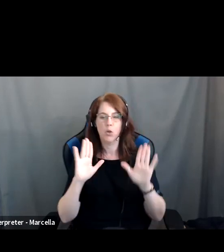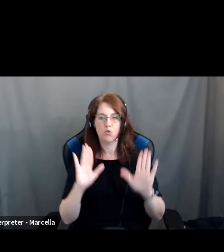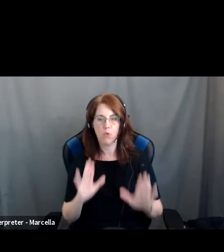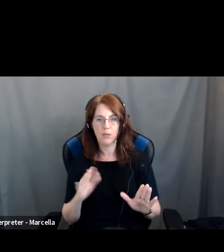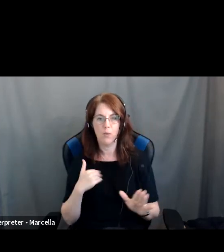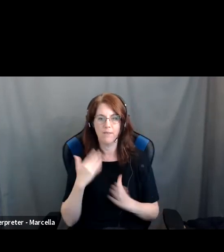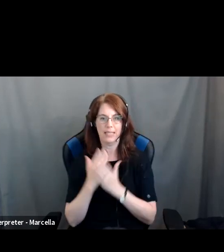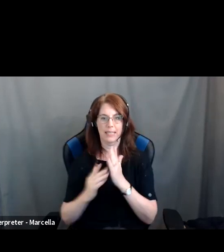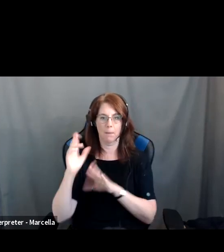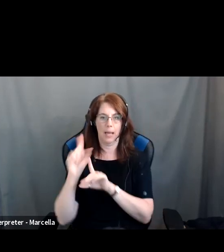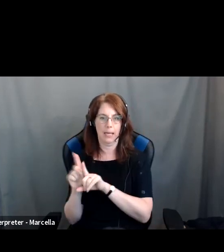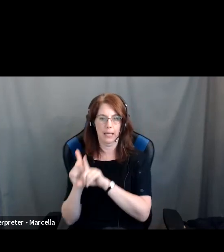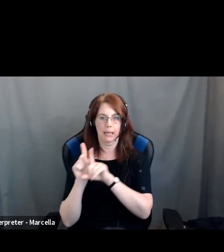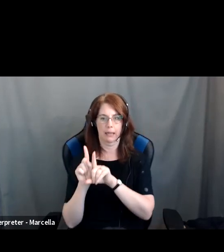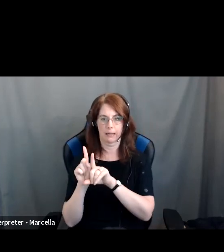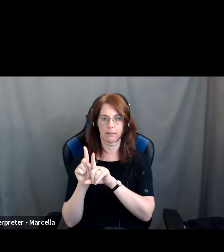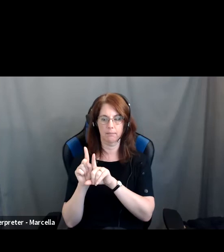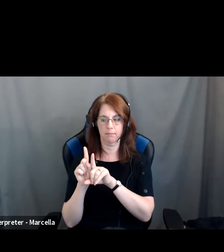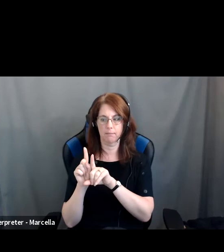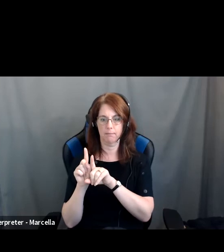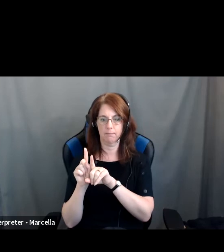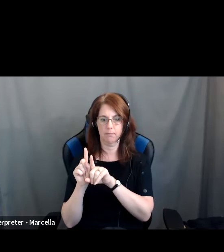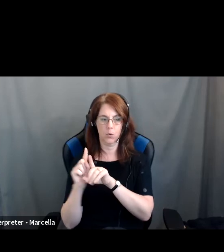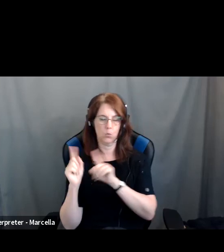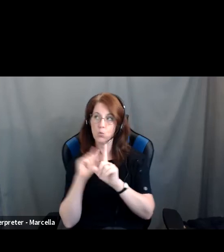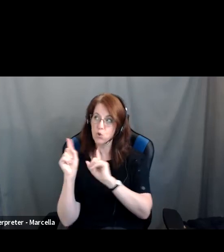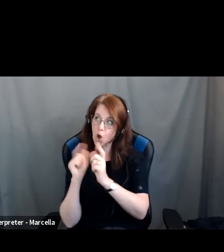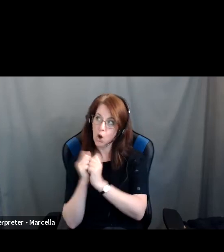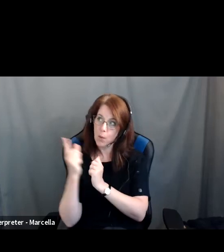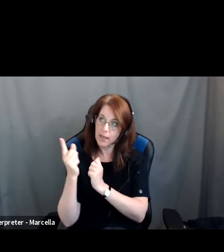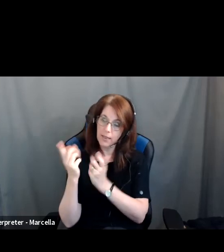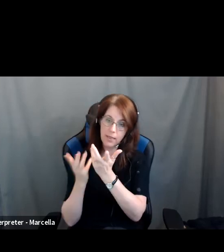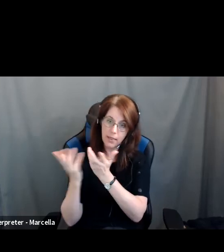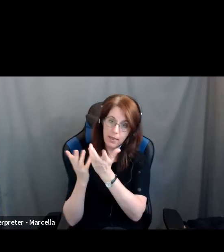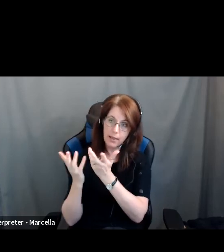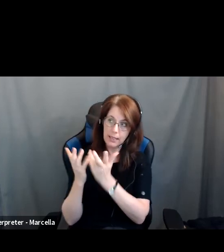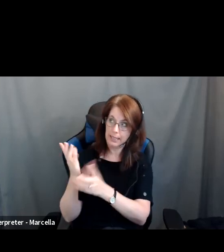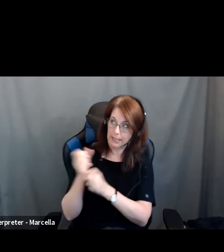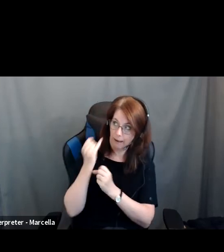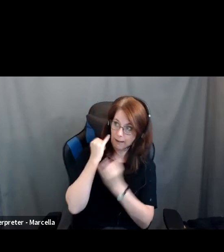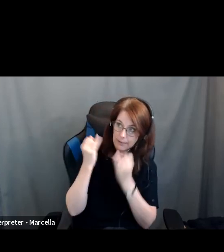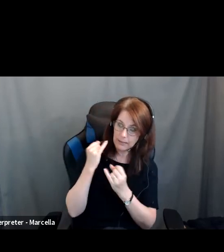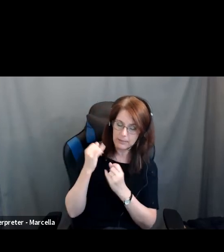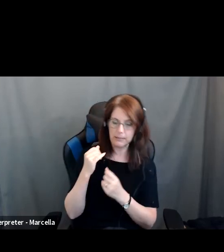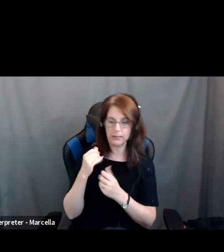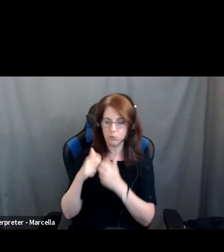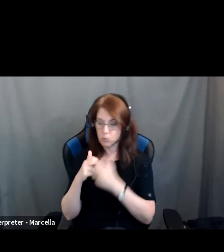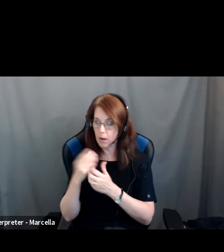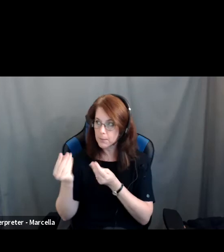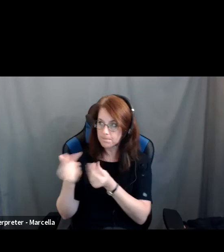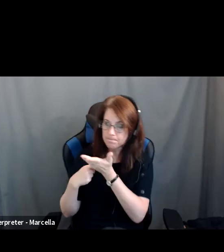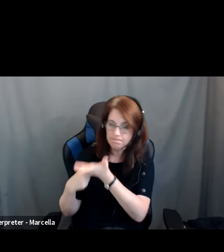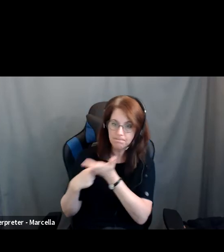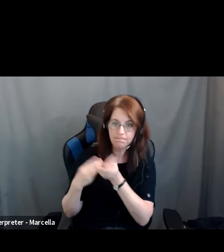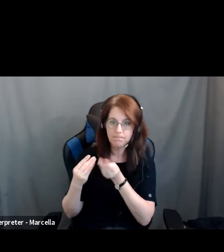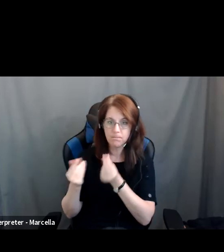have somebody to talk to about it, and to get ideas and to problem solve